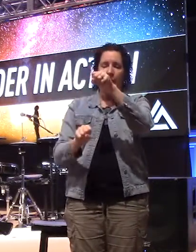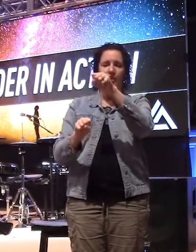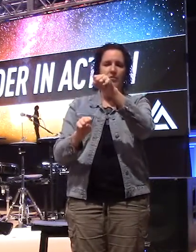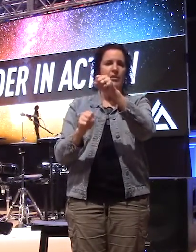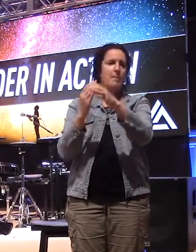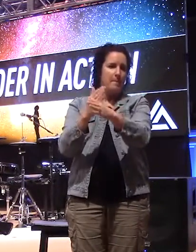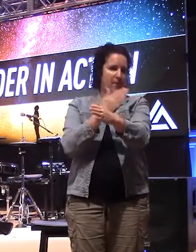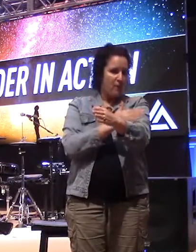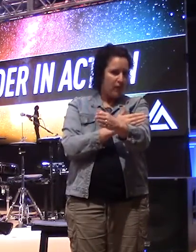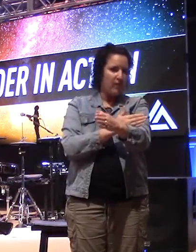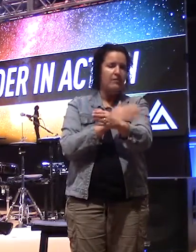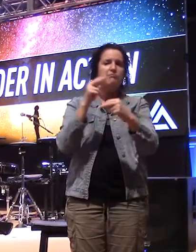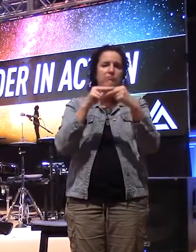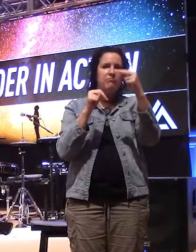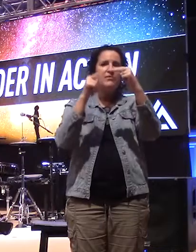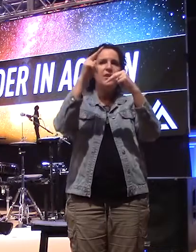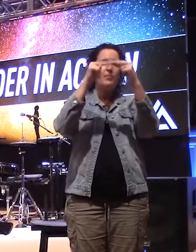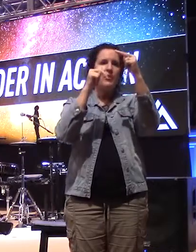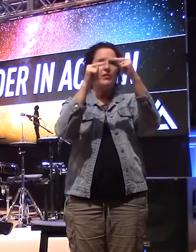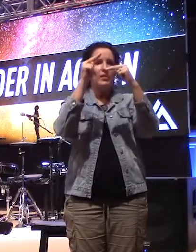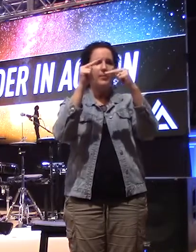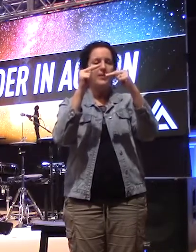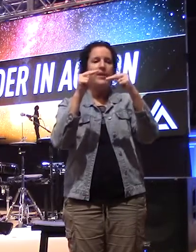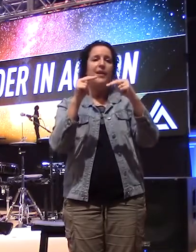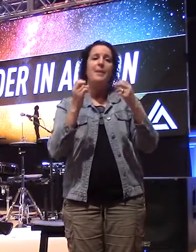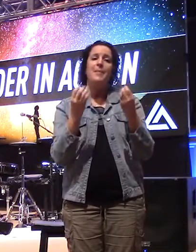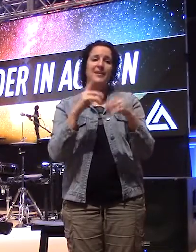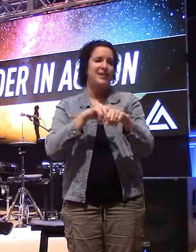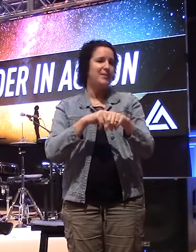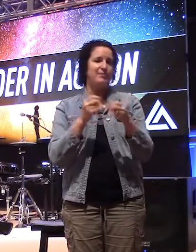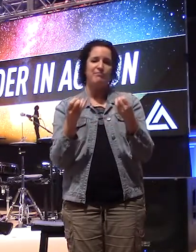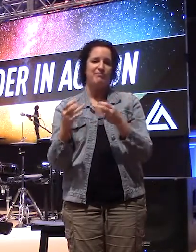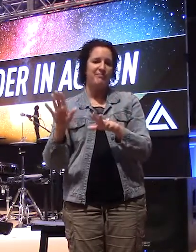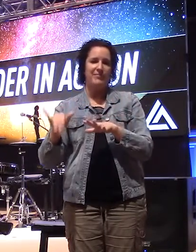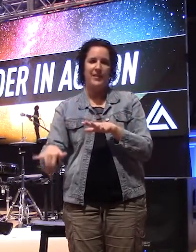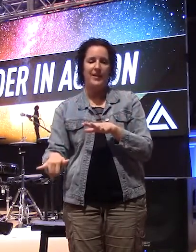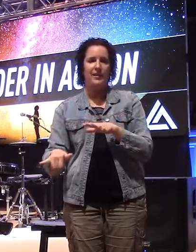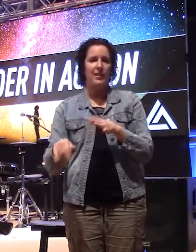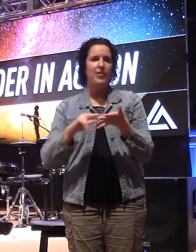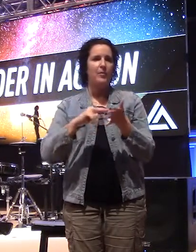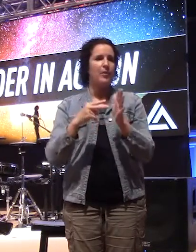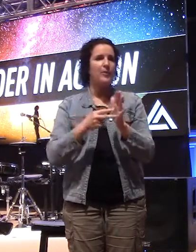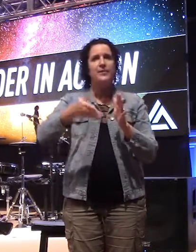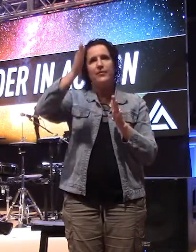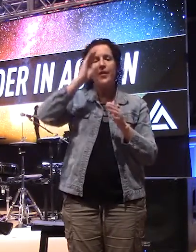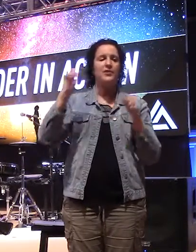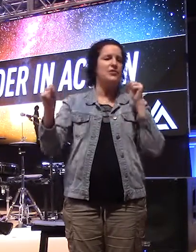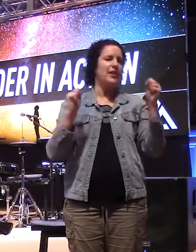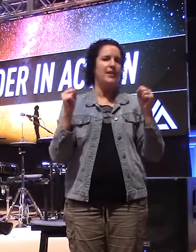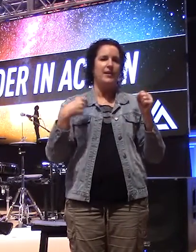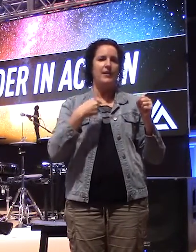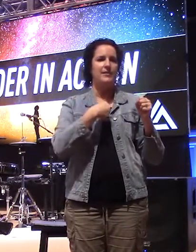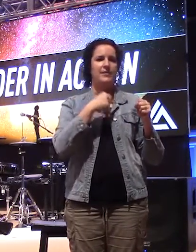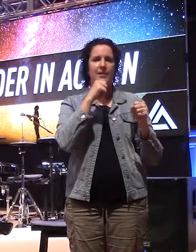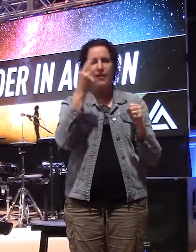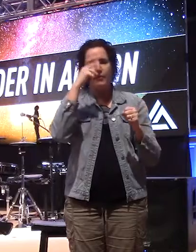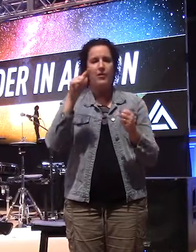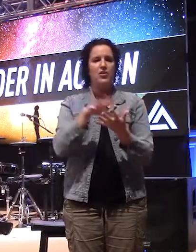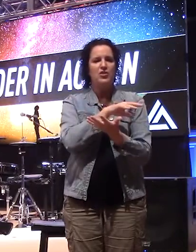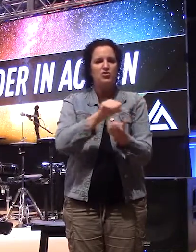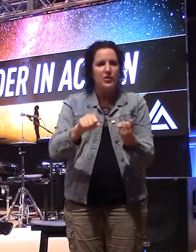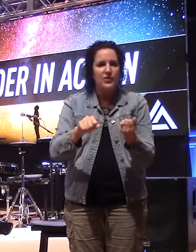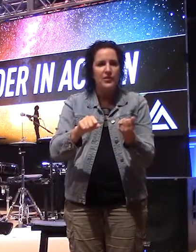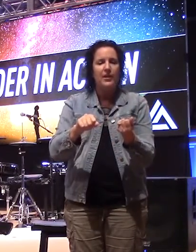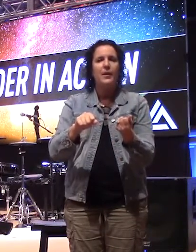And a lot of times, we just don't like that. The purpose of God shaking us is not our destruction. It's so he can make